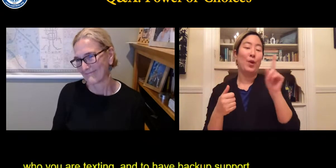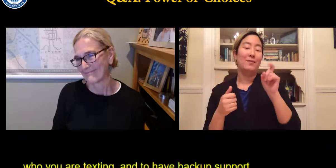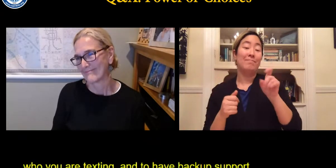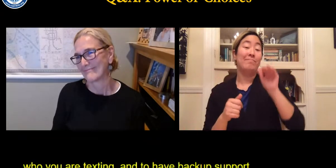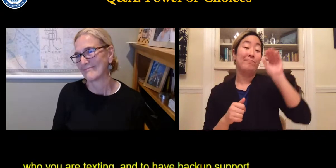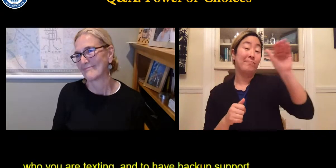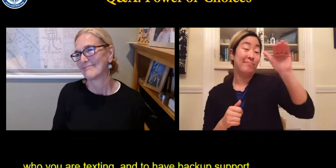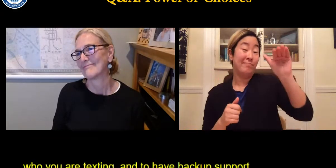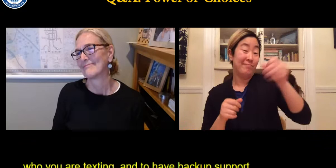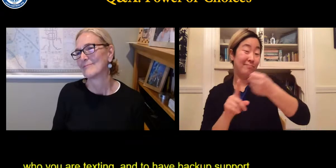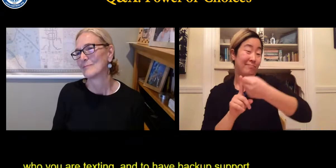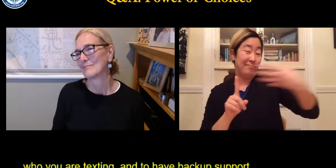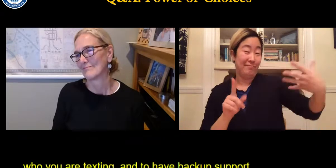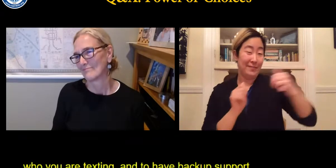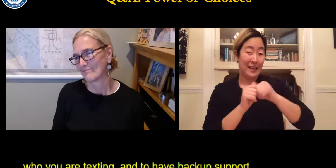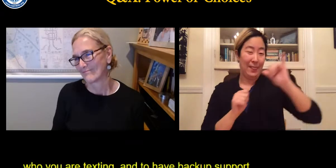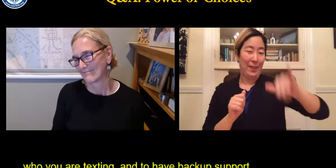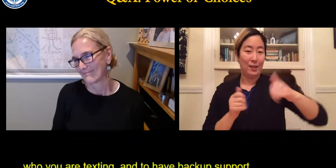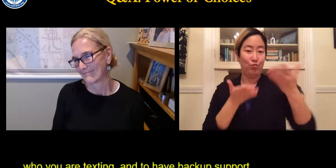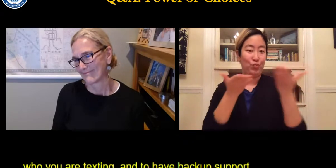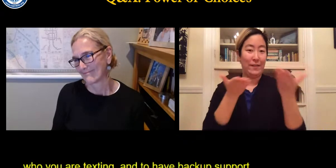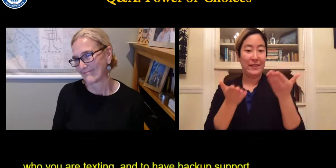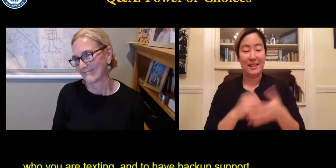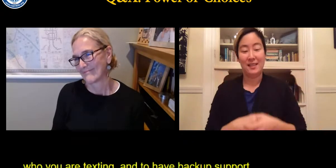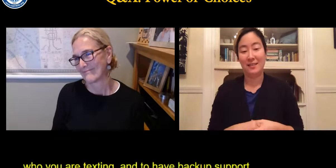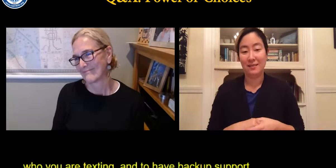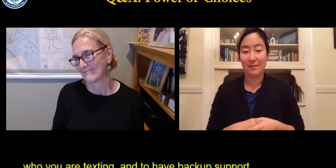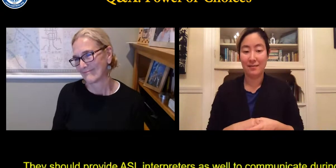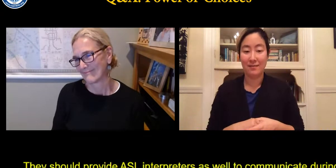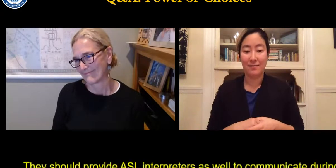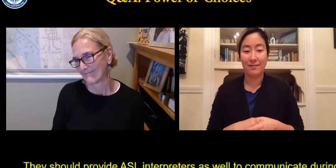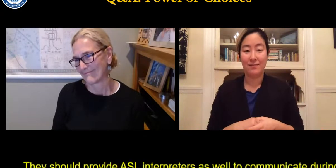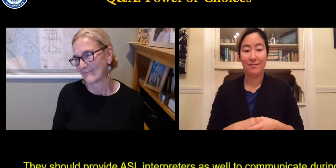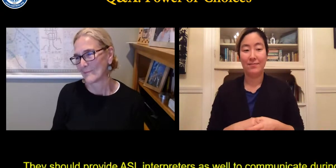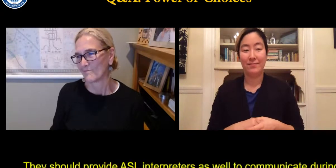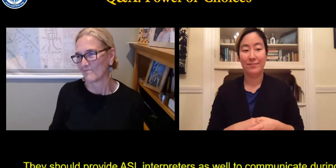after. Some people have trauma as well. And so that's where